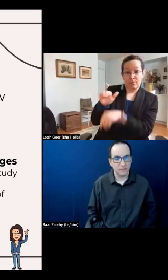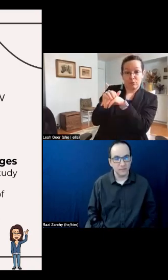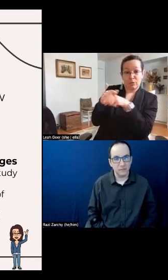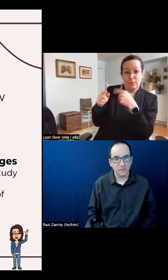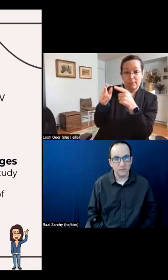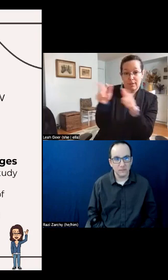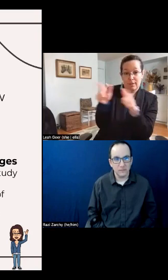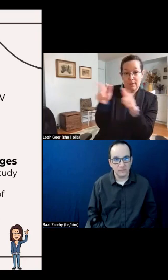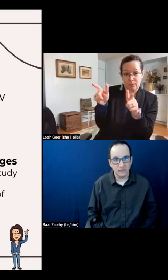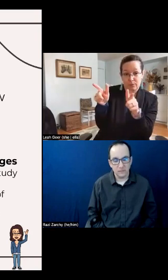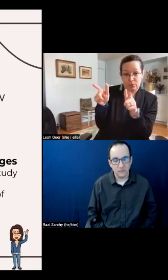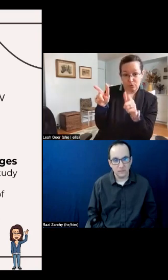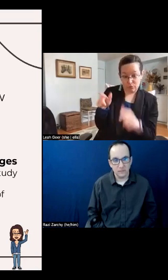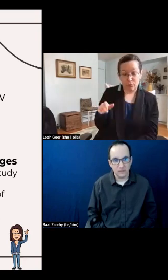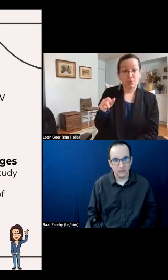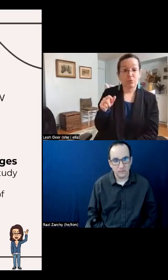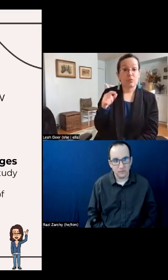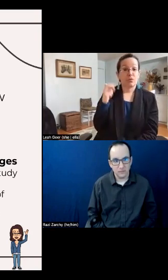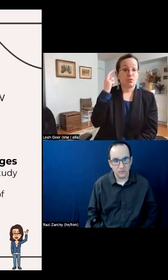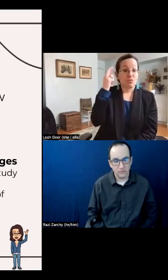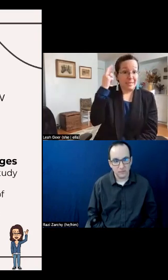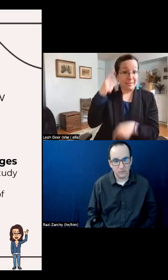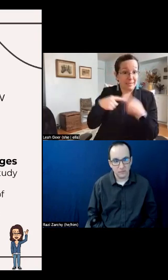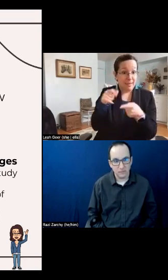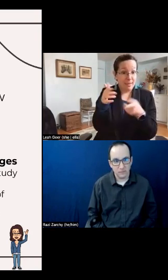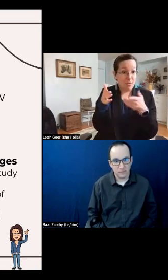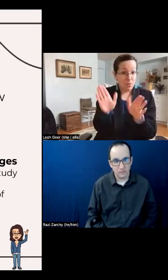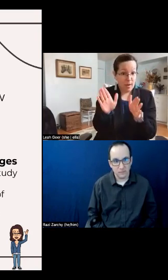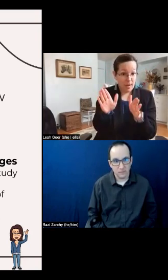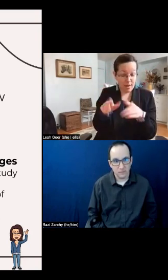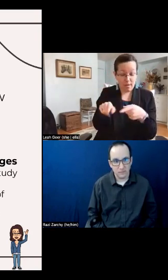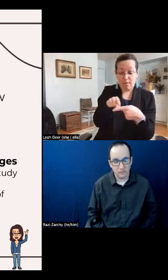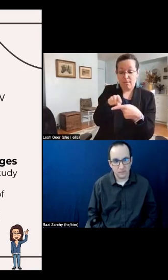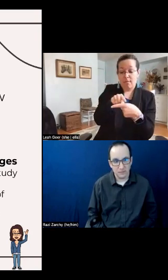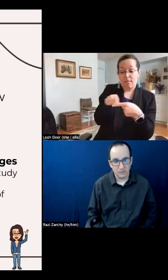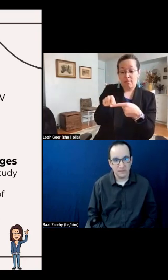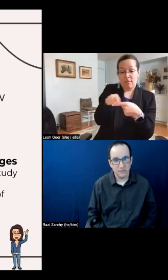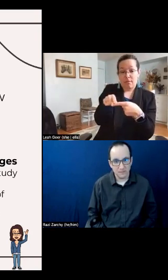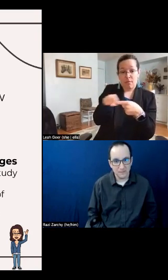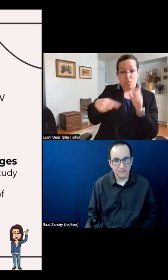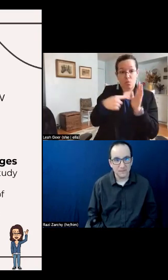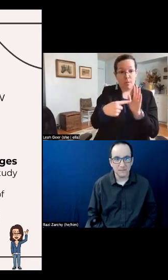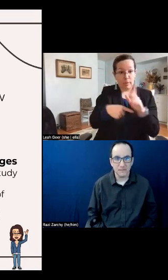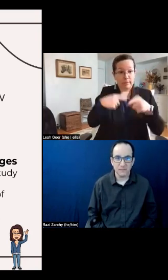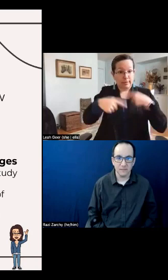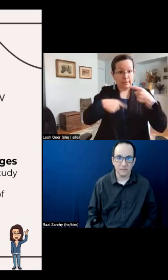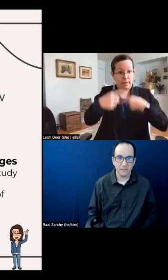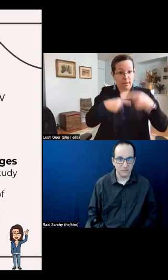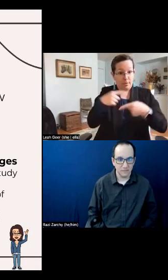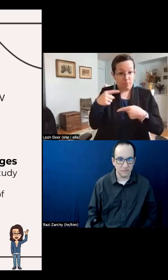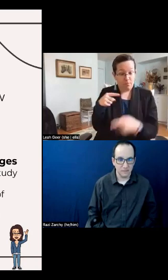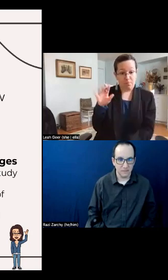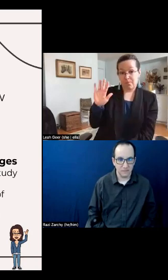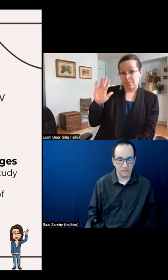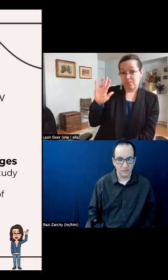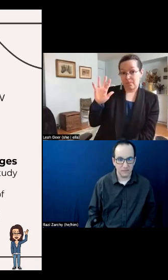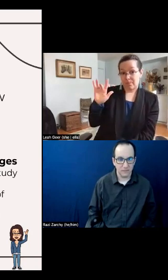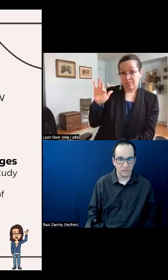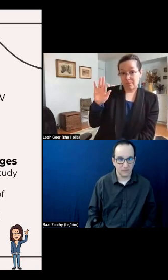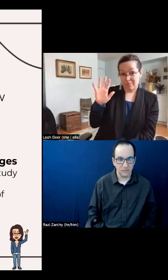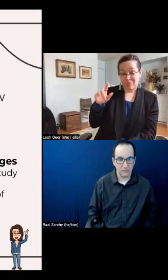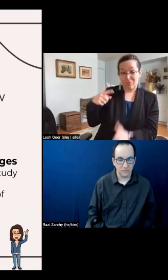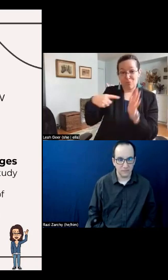phonology was actually borrowed from British Sign Language. Now, the reason that we sign it in that way is because the index finger